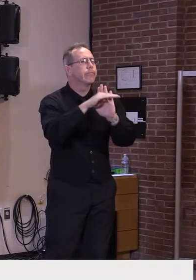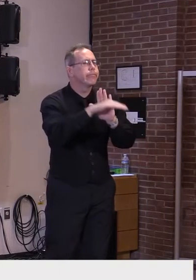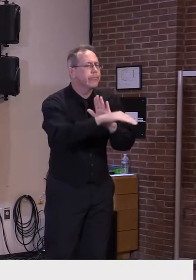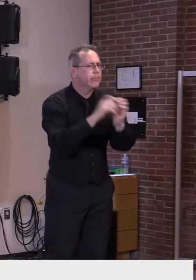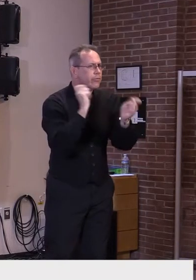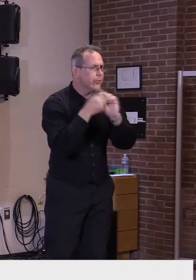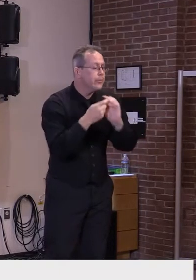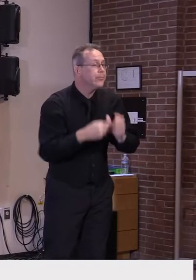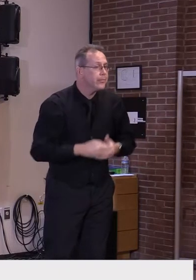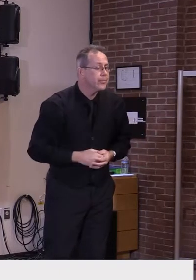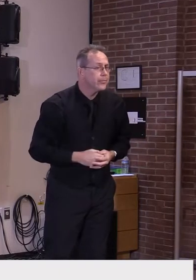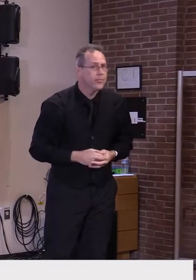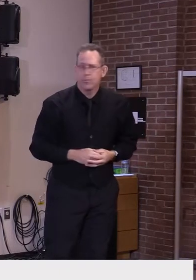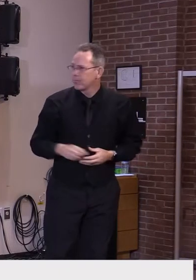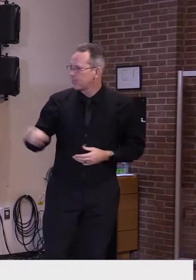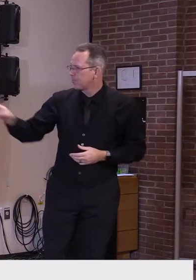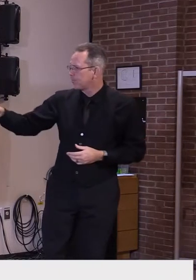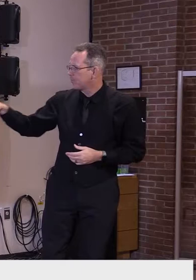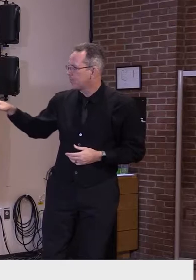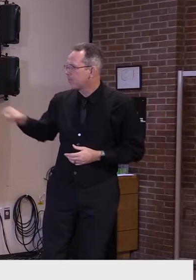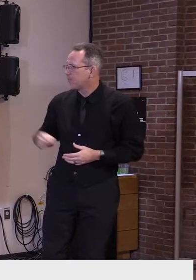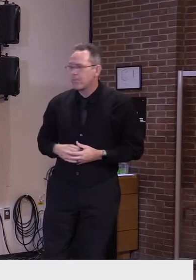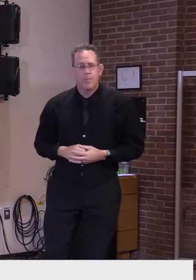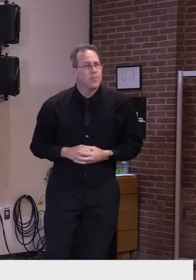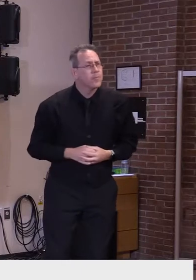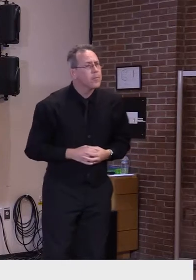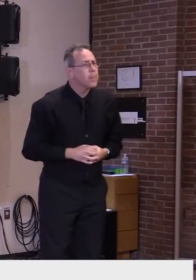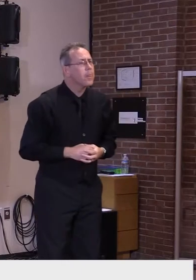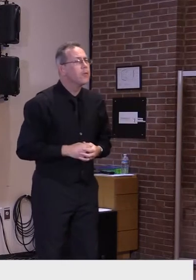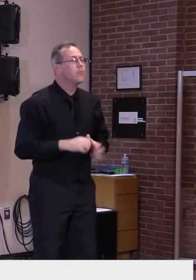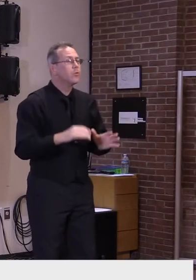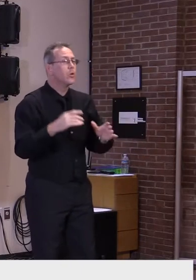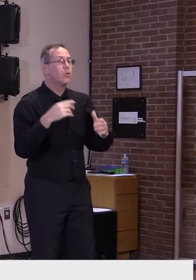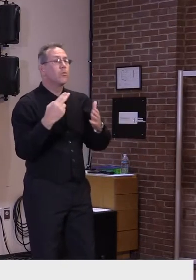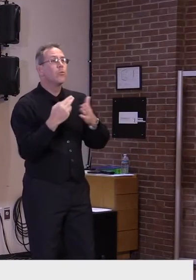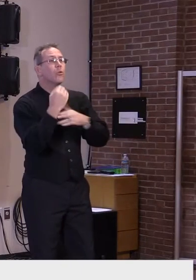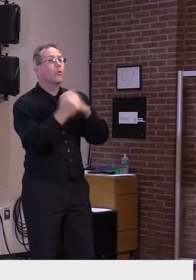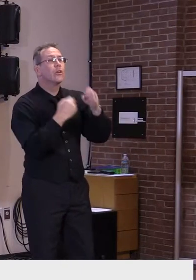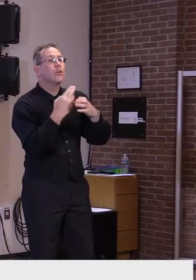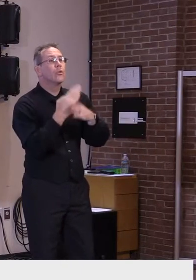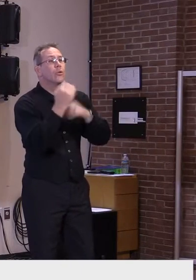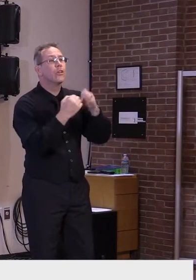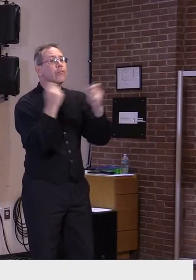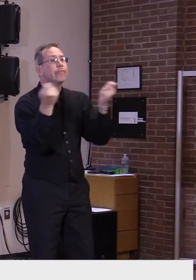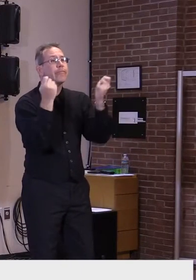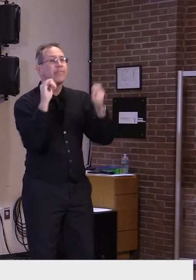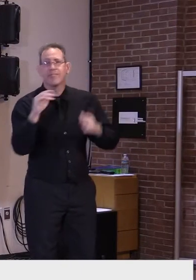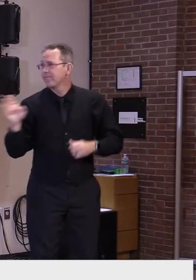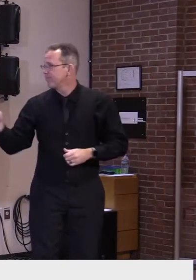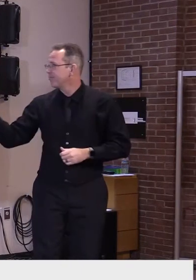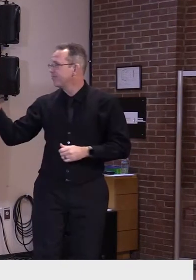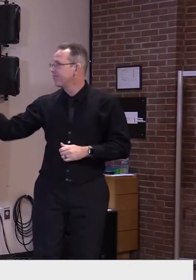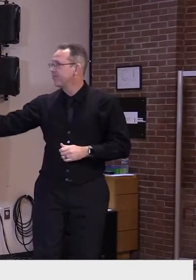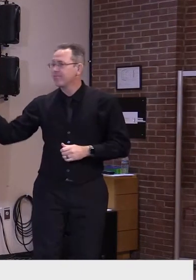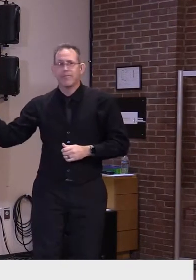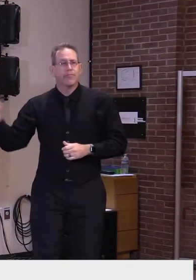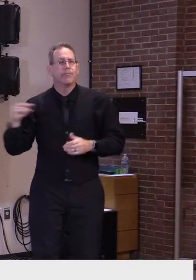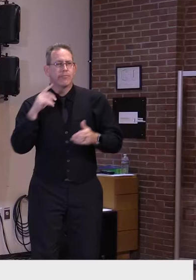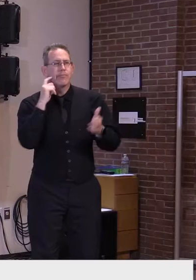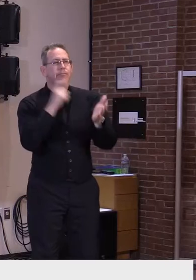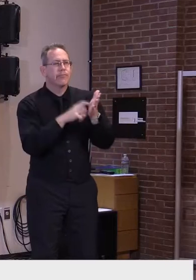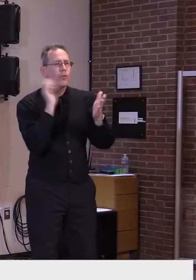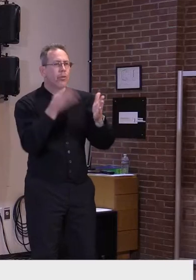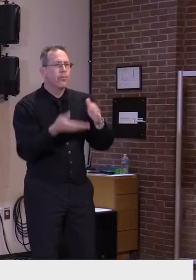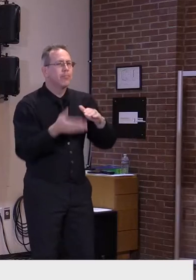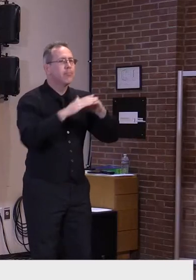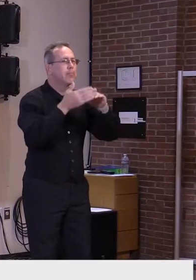those holidays, the case rates did go up, as you can see. So Thanksgiving last year, we really asked Vermonters to be smart about how they